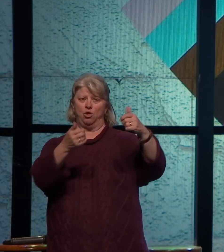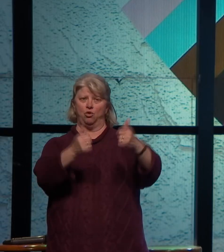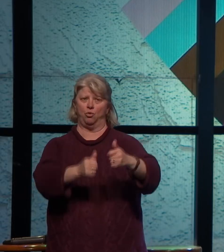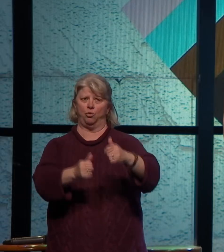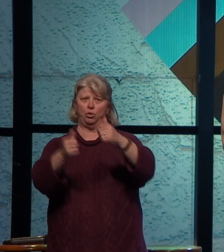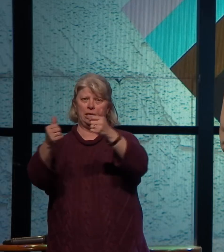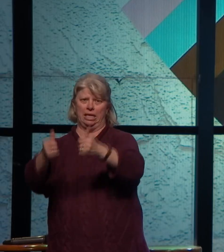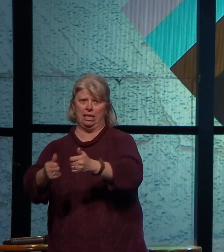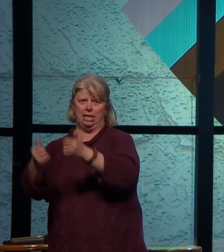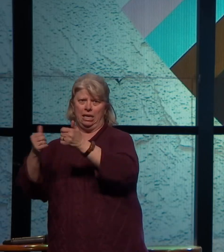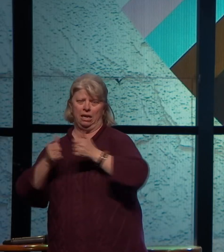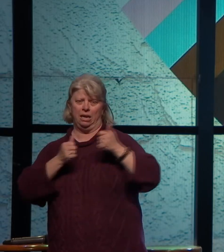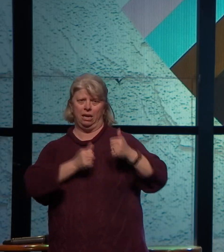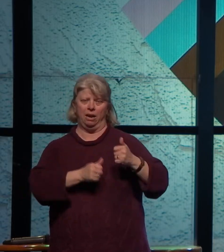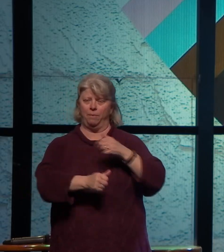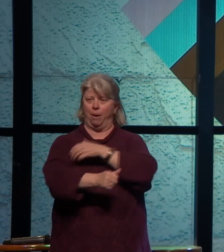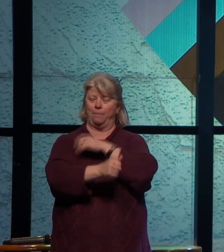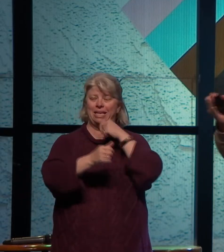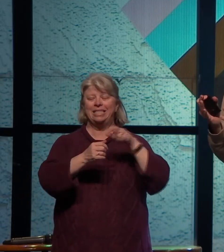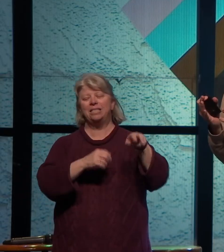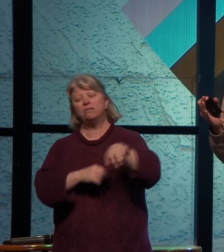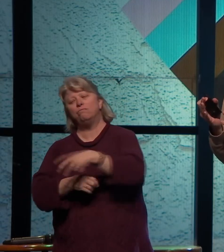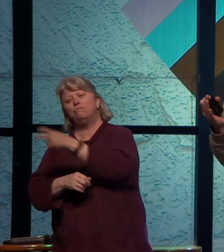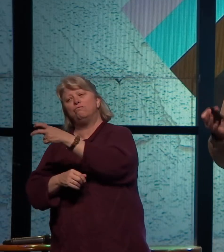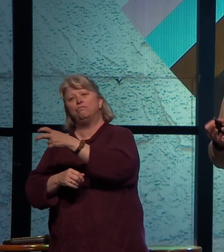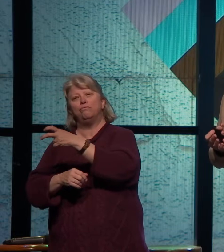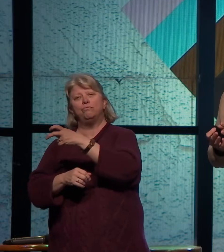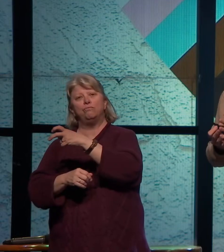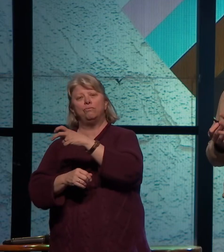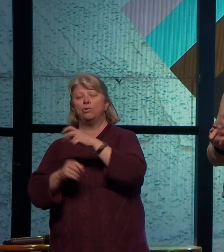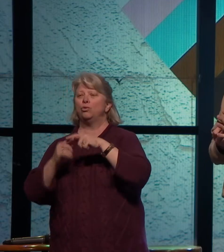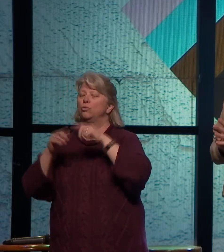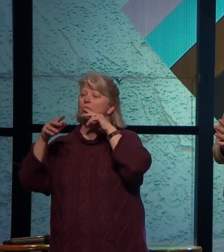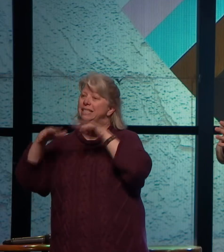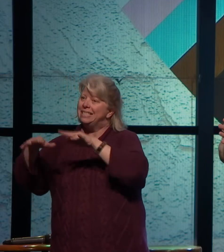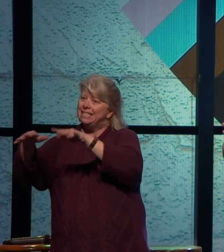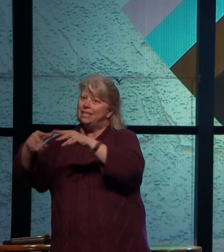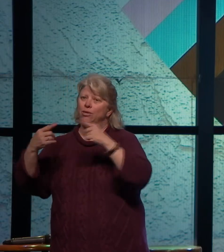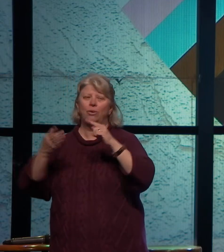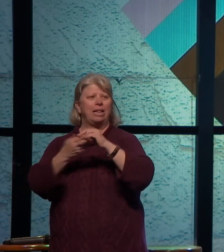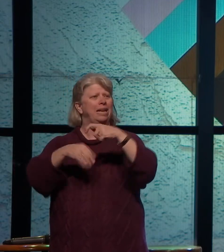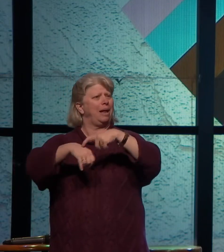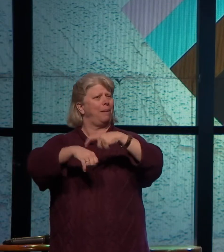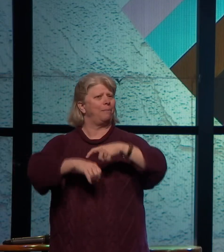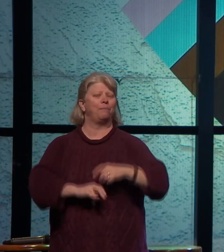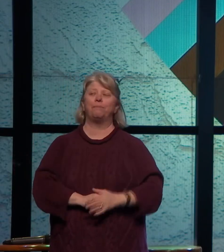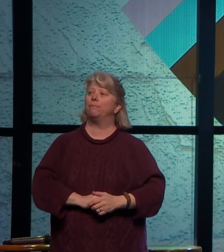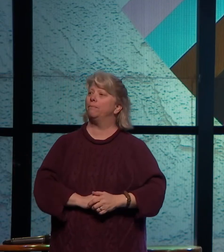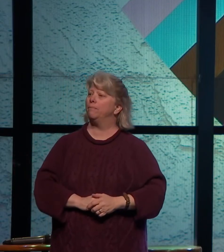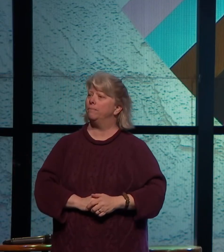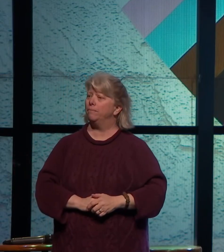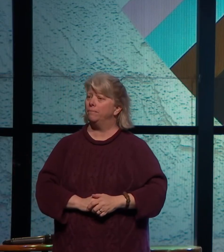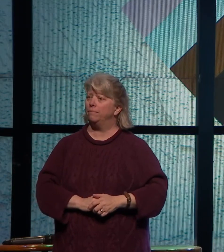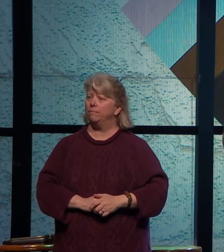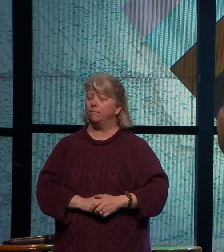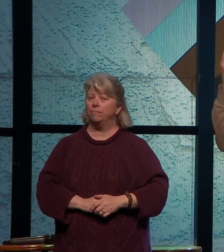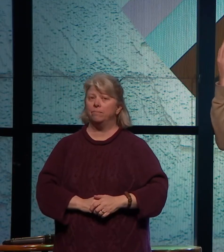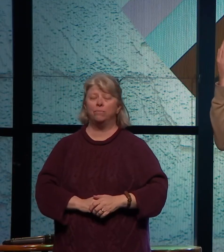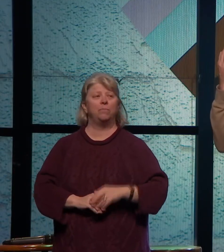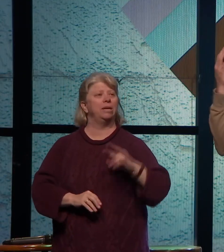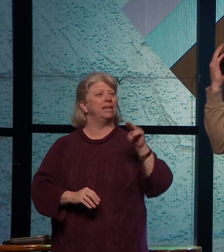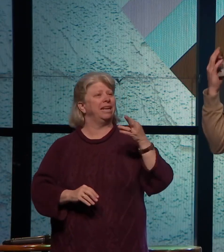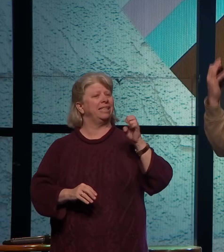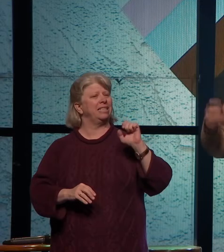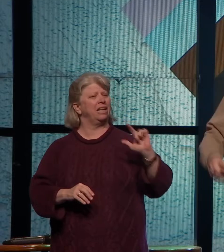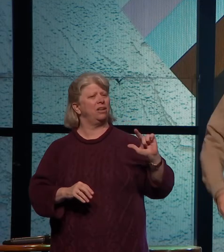losing their power because everything was shifting towards the sea at this point in time. And so Nathaniel's